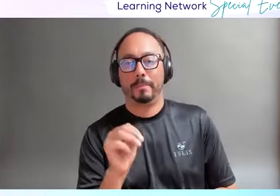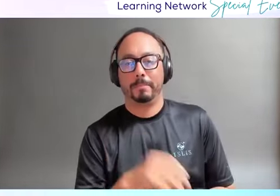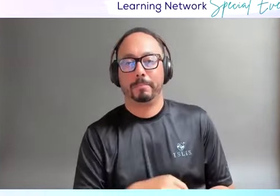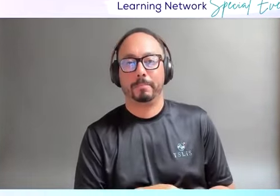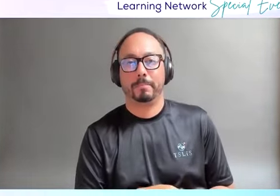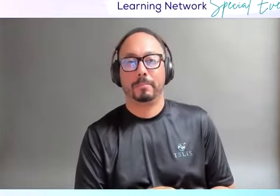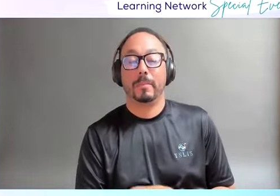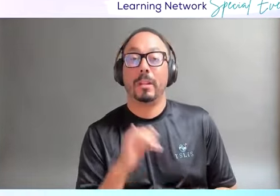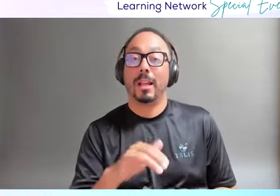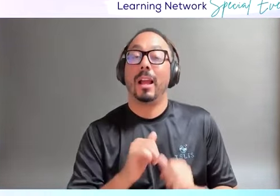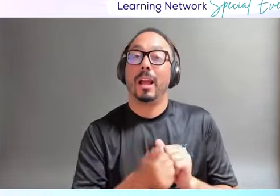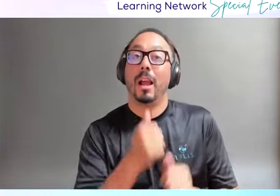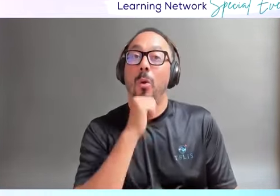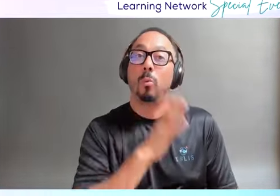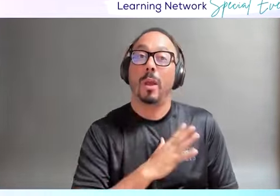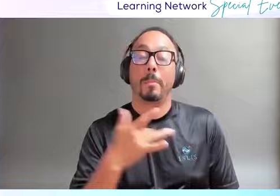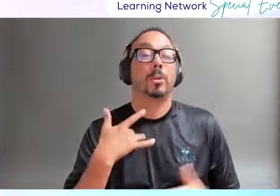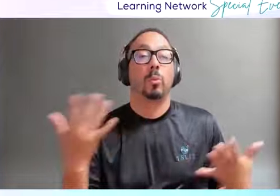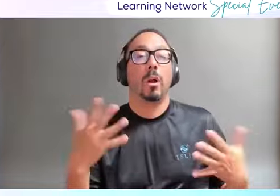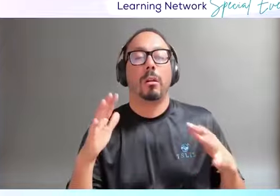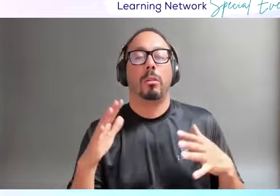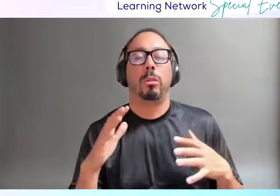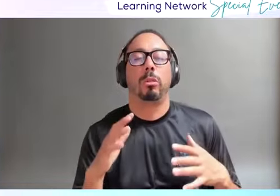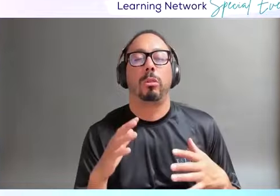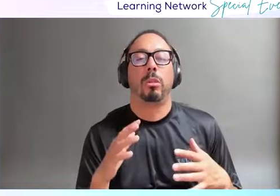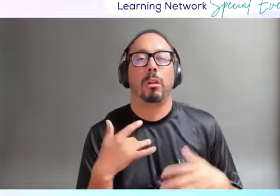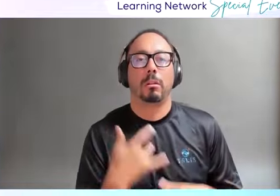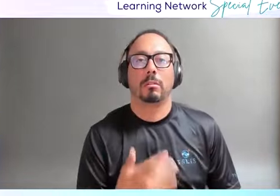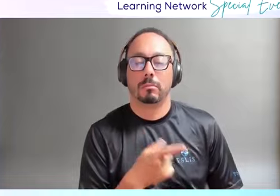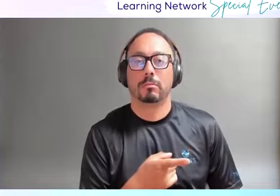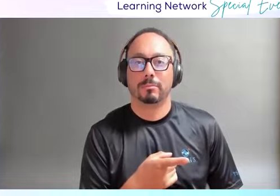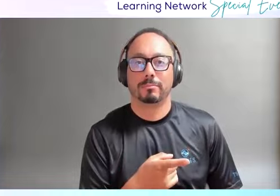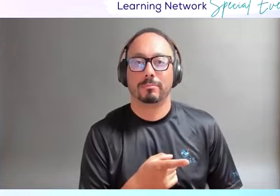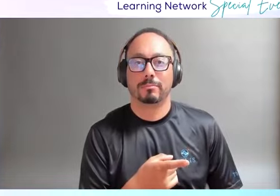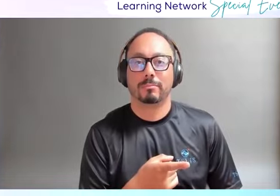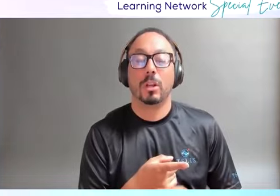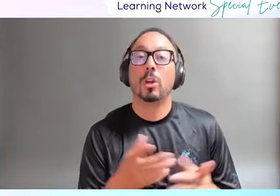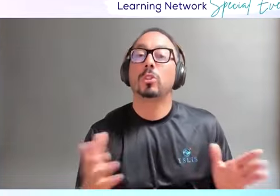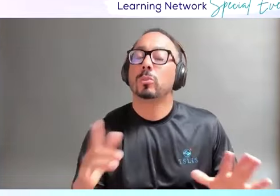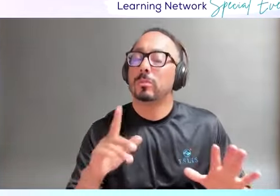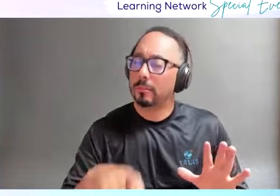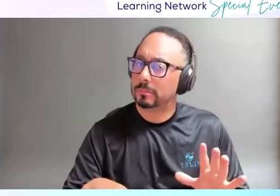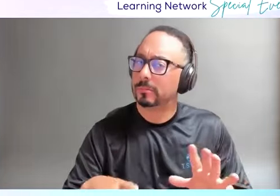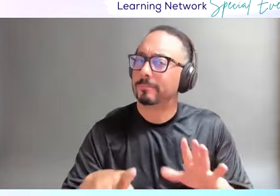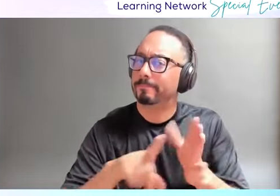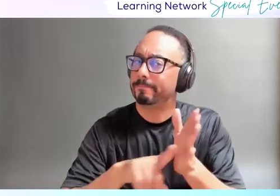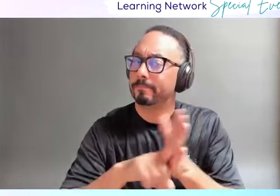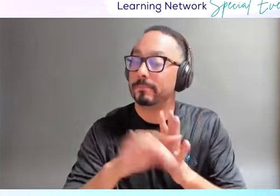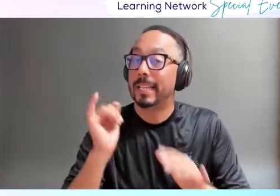been subdued. So I think you have to address prescribing with a big critical and open